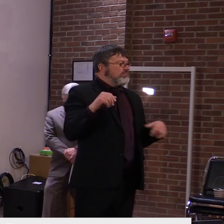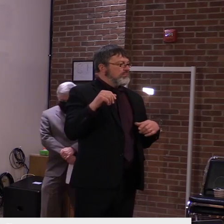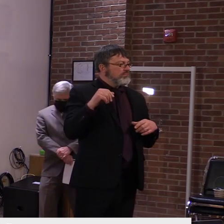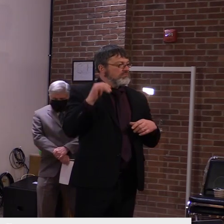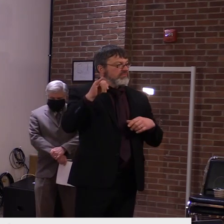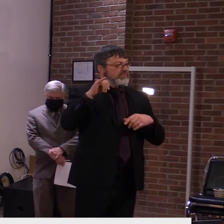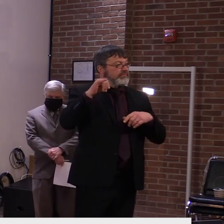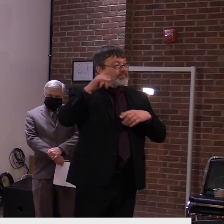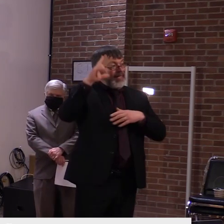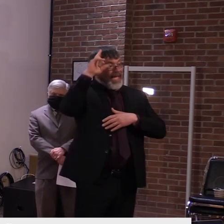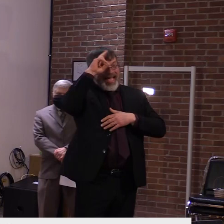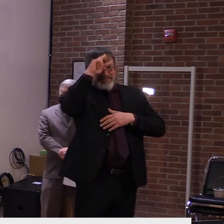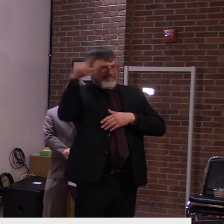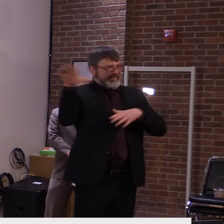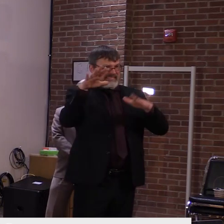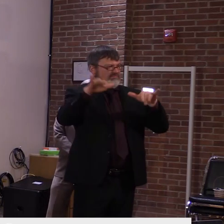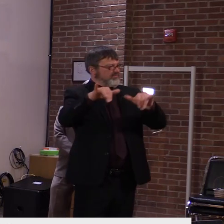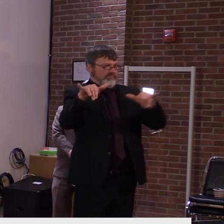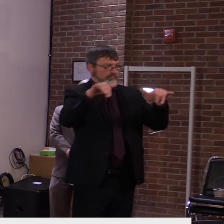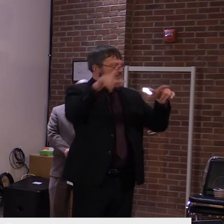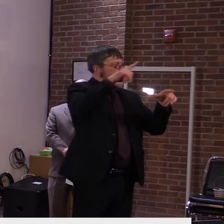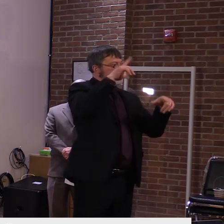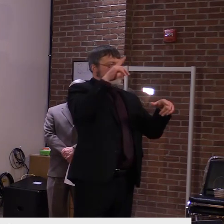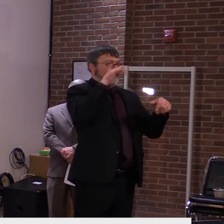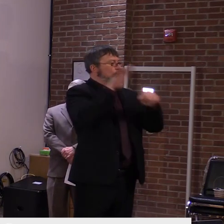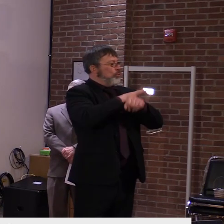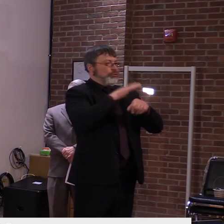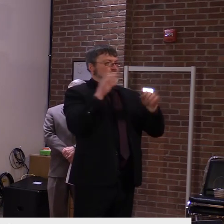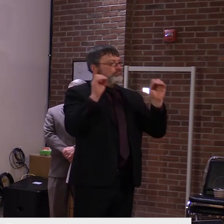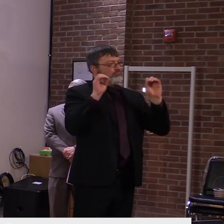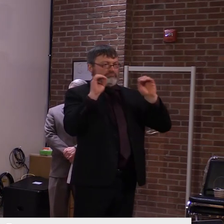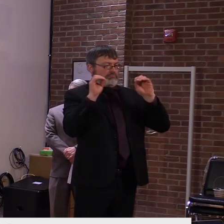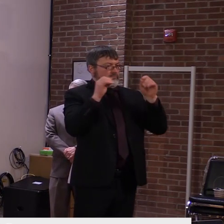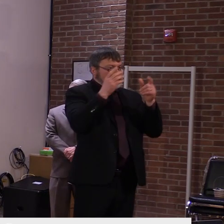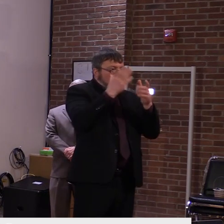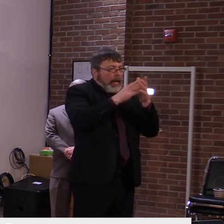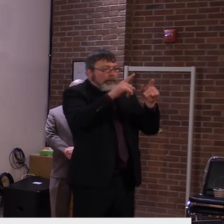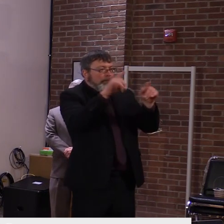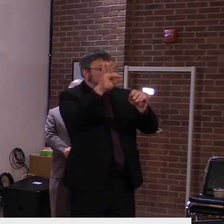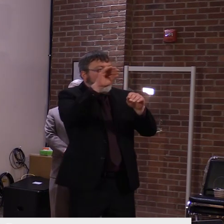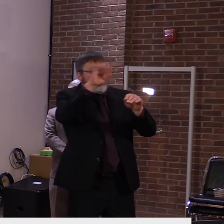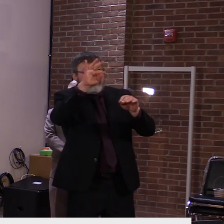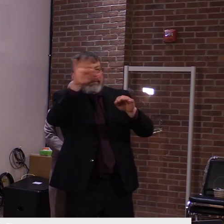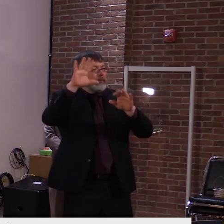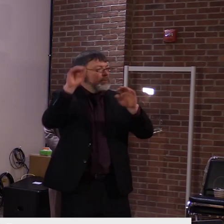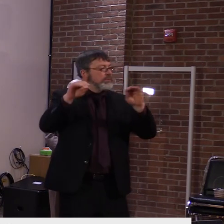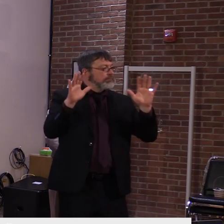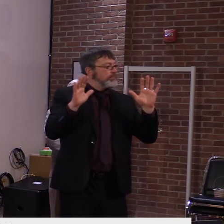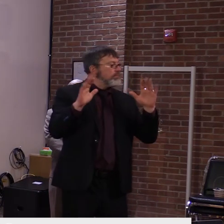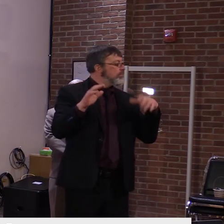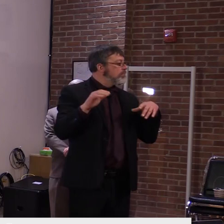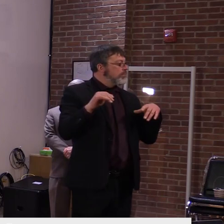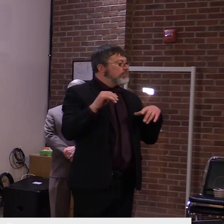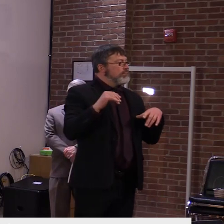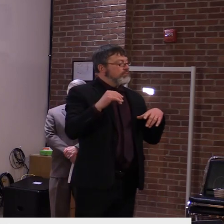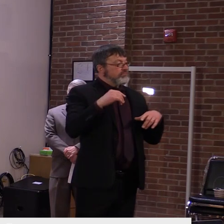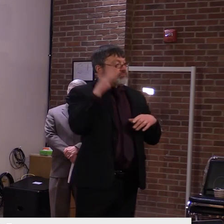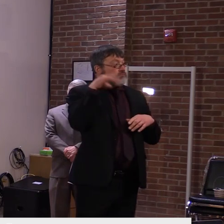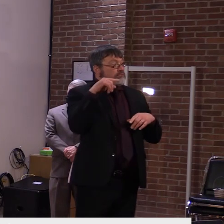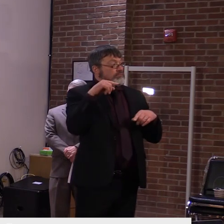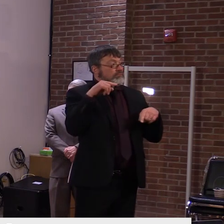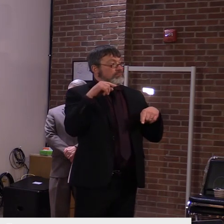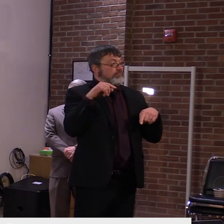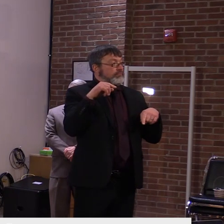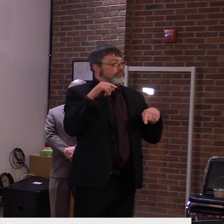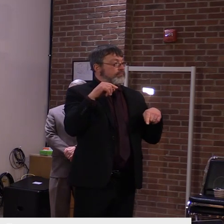also sounds like the state is not offering vaccines to full-time contractors. I know of a couple of such who are working in the Chittenden facility and have been since the